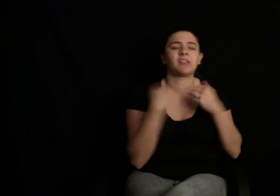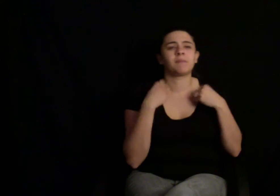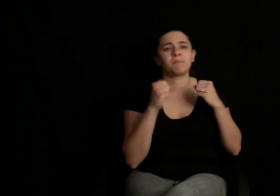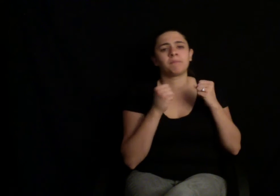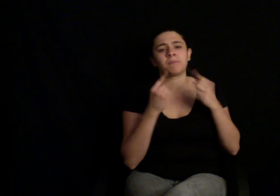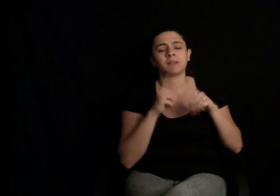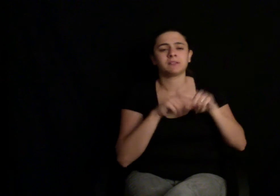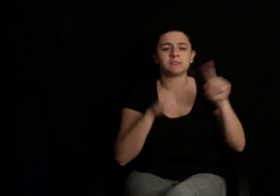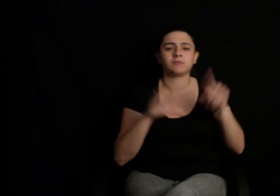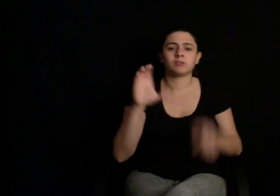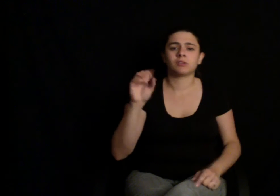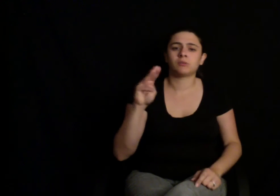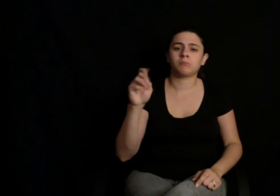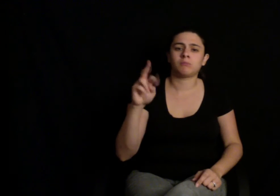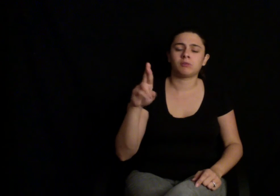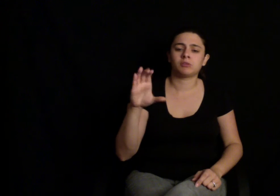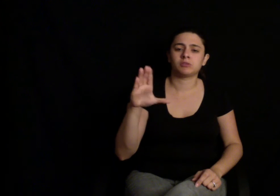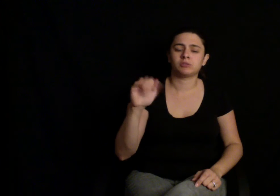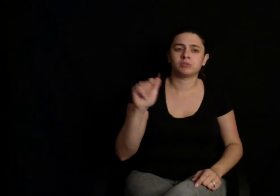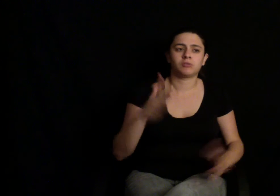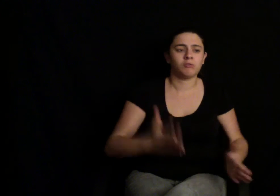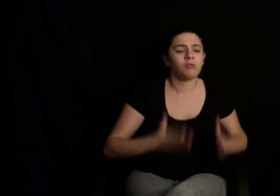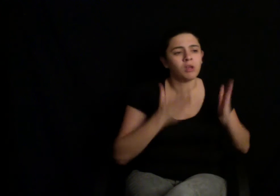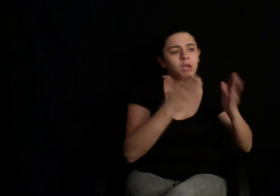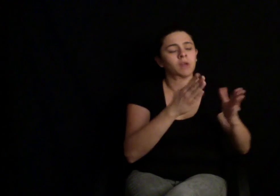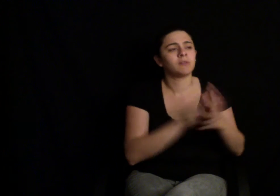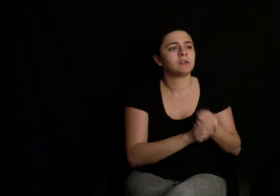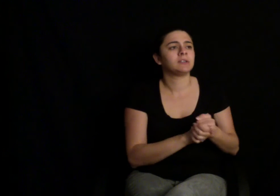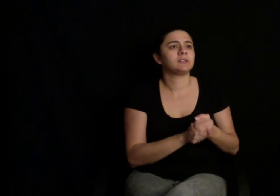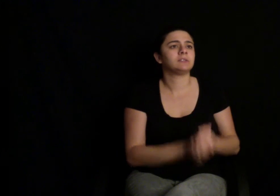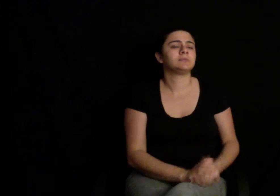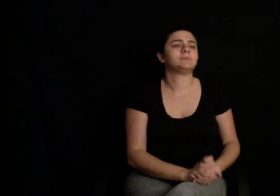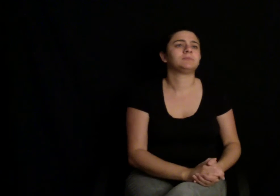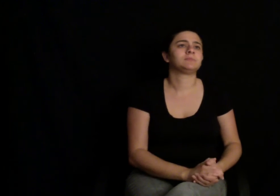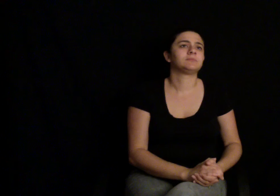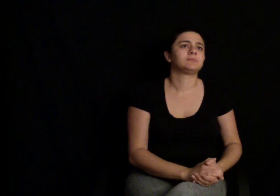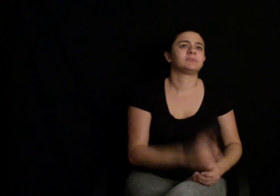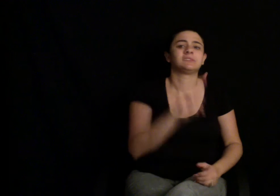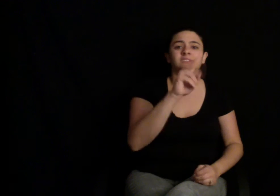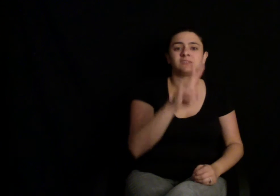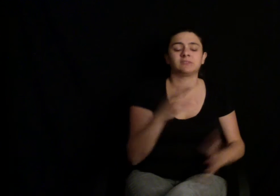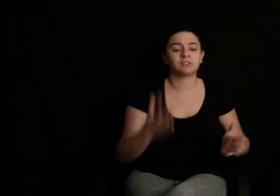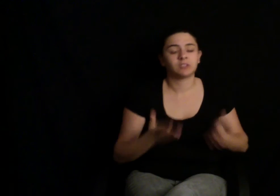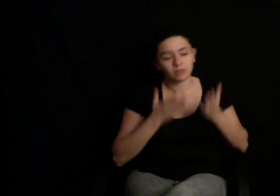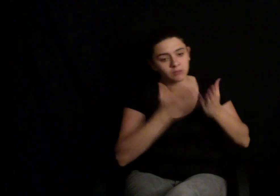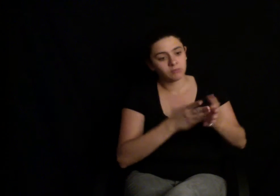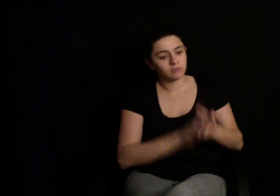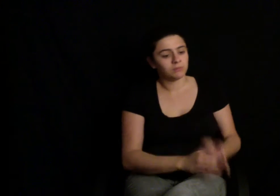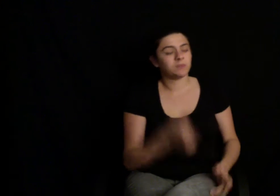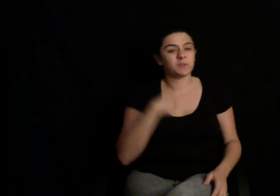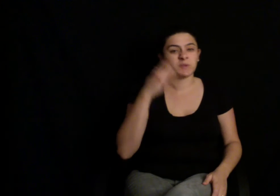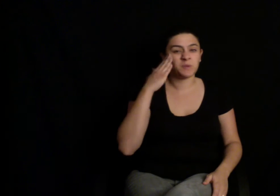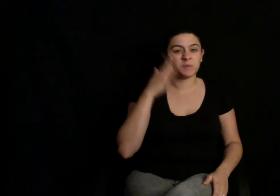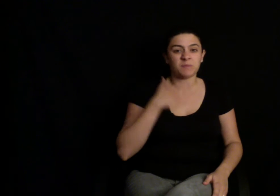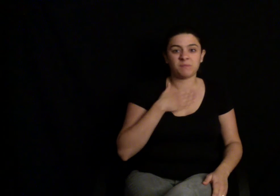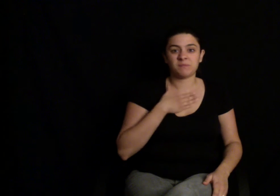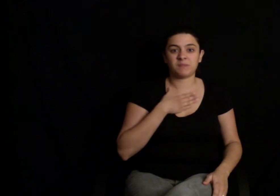offers, I had television show offers. I know my managers were talking to Jimmy Kimmel, they were talking to Entertainment Tonight, they were